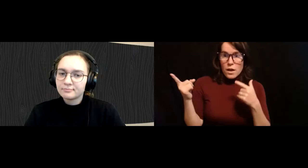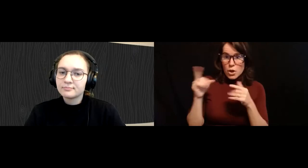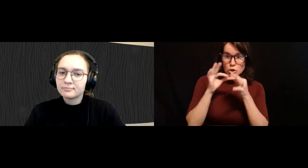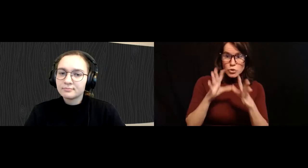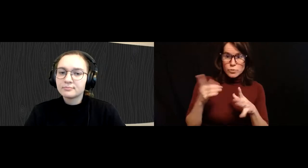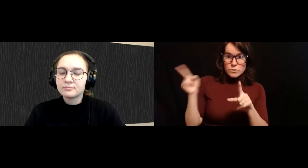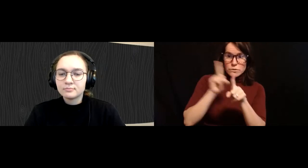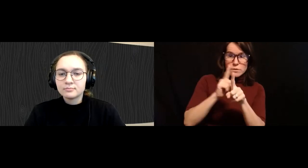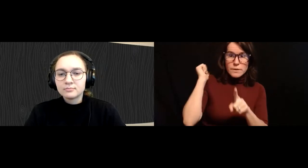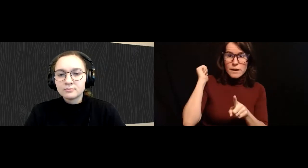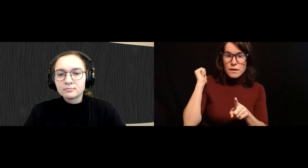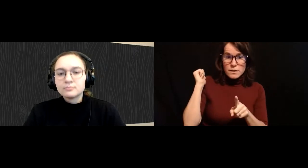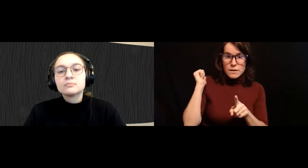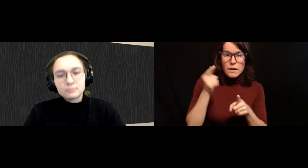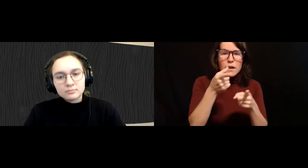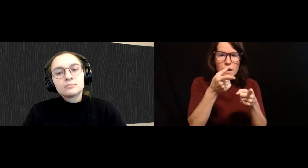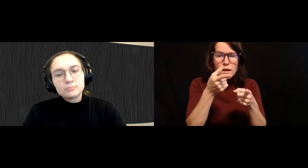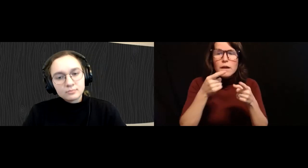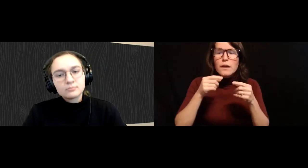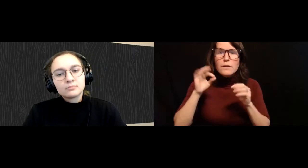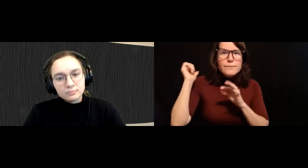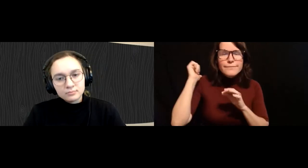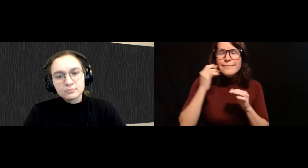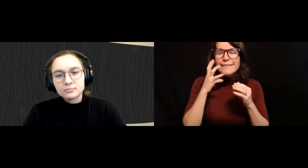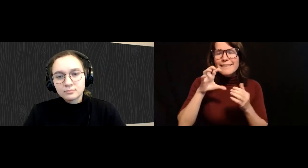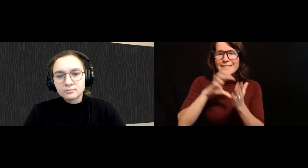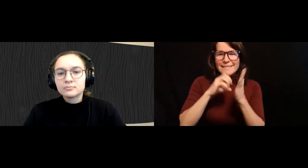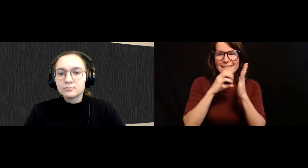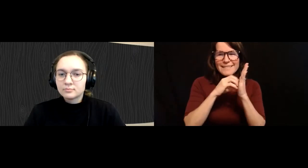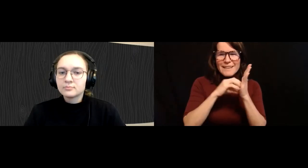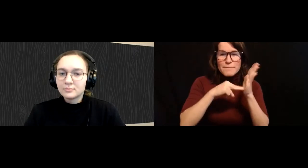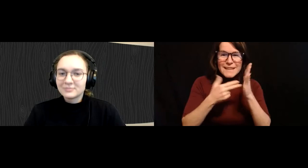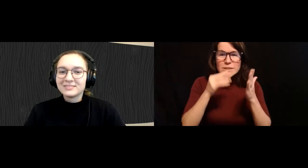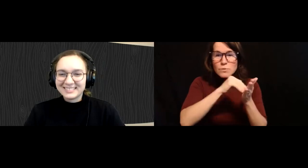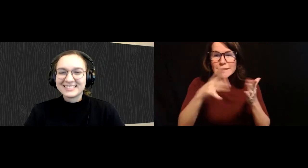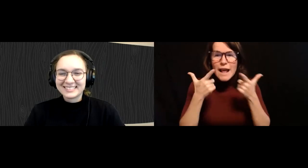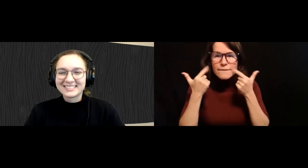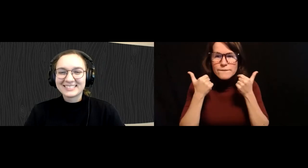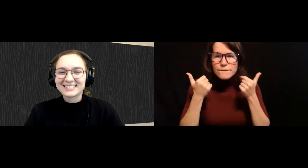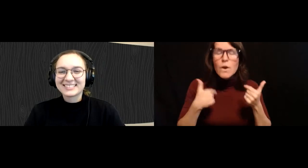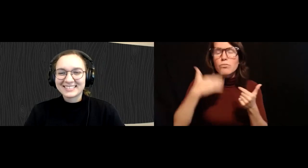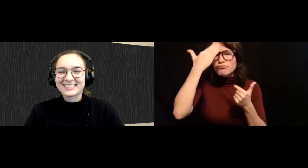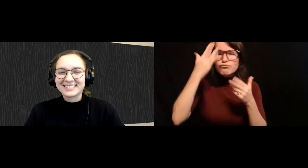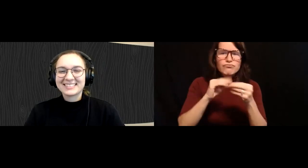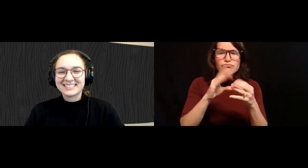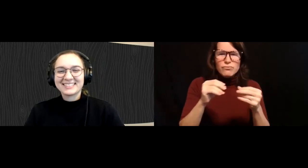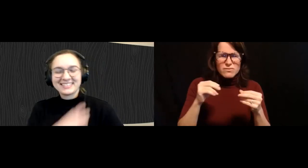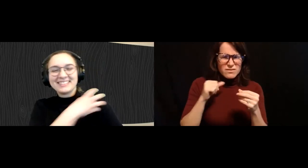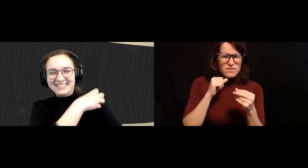But with pro tactile and having an interpreter behind me, it feels like somebody kind of scratching the back. So